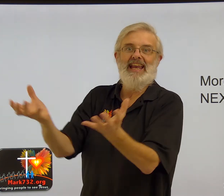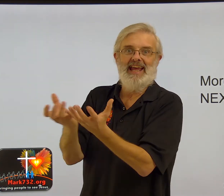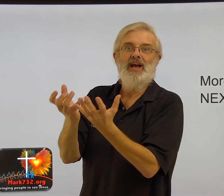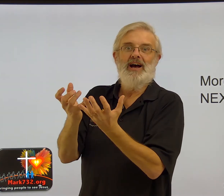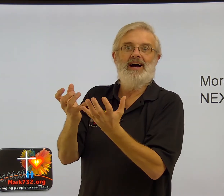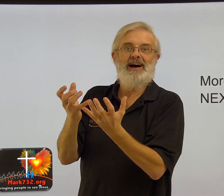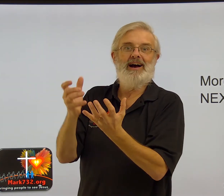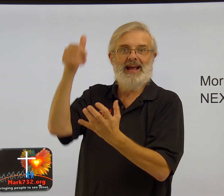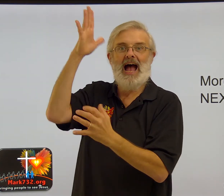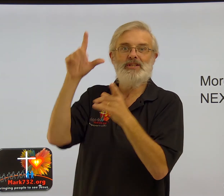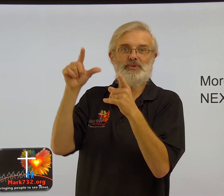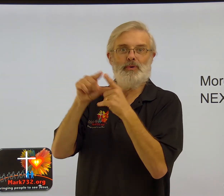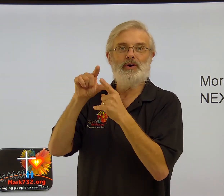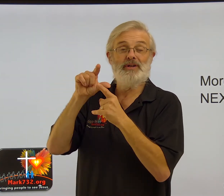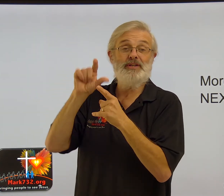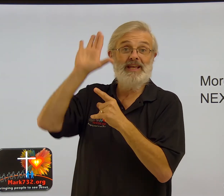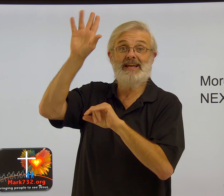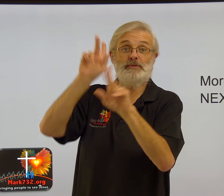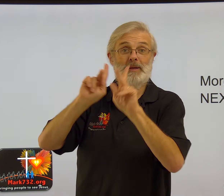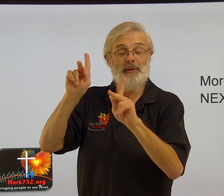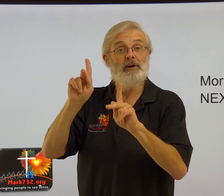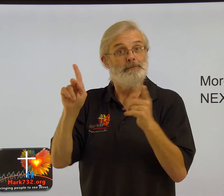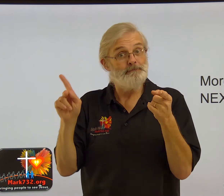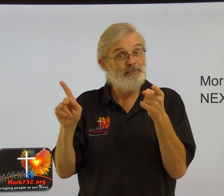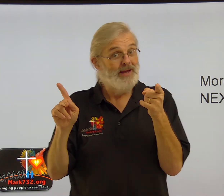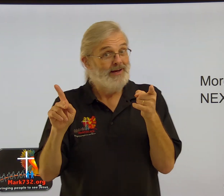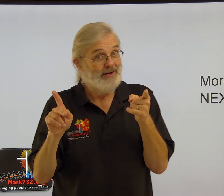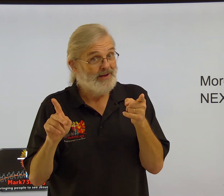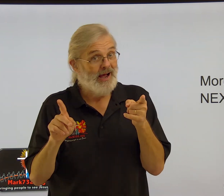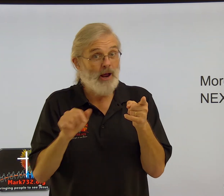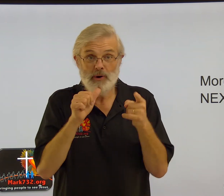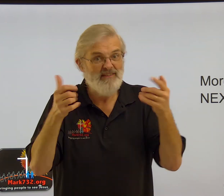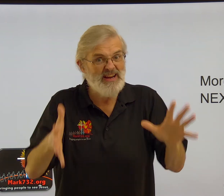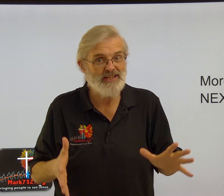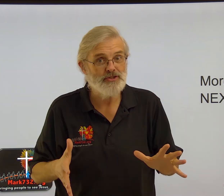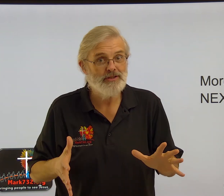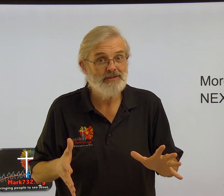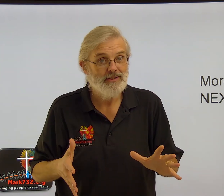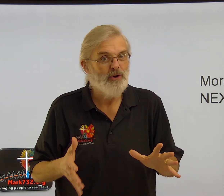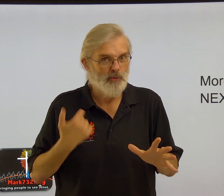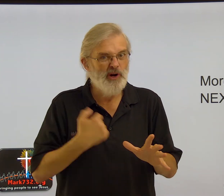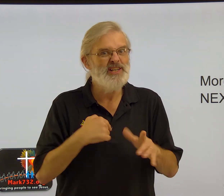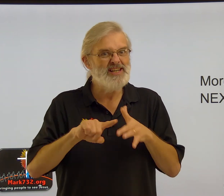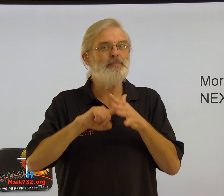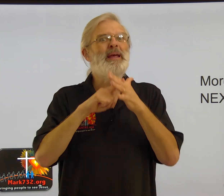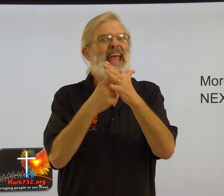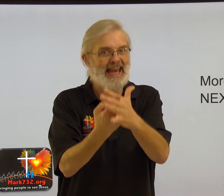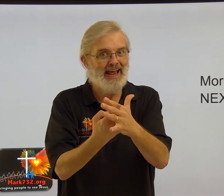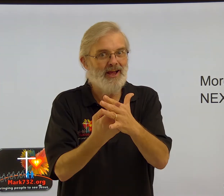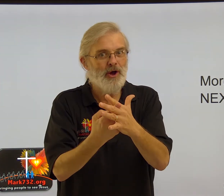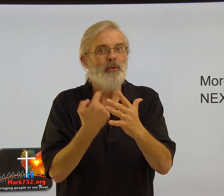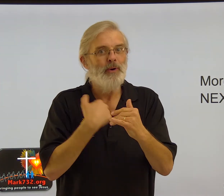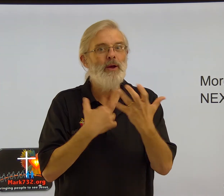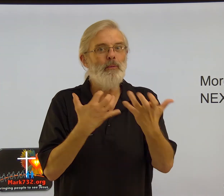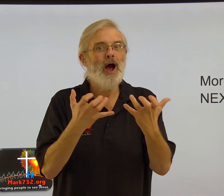God's Word to His people. And we're not finished. We're just beginning. We want to